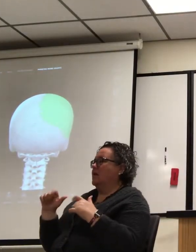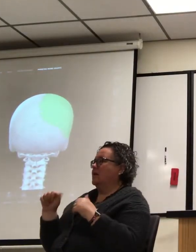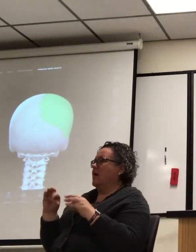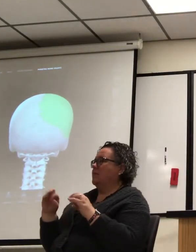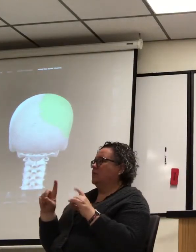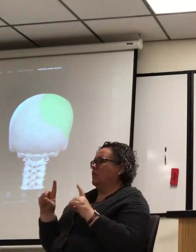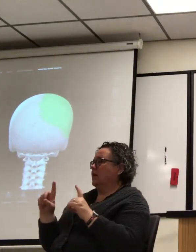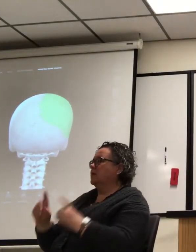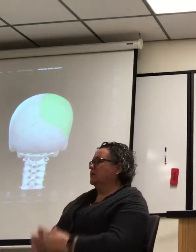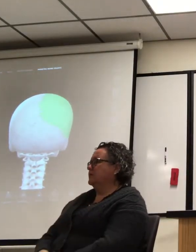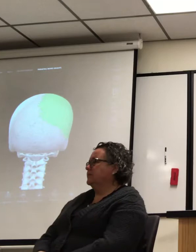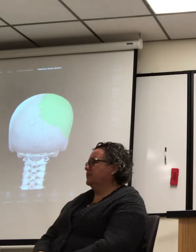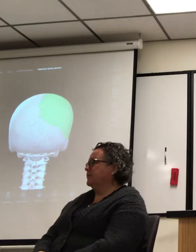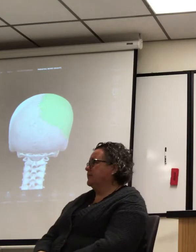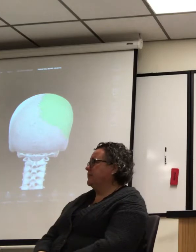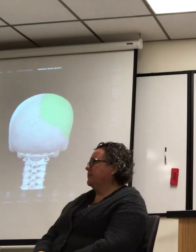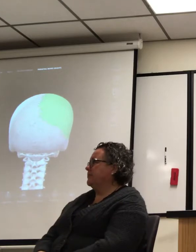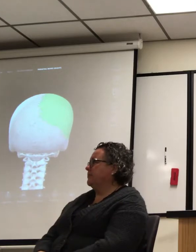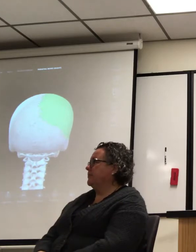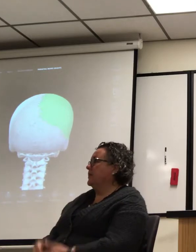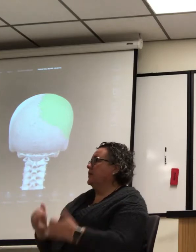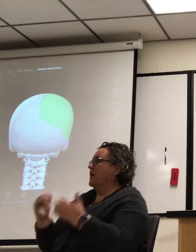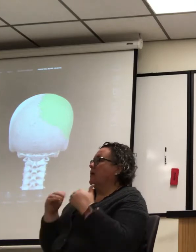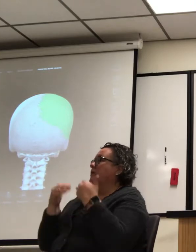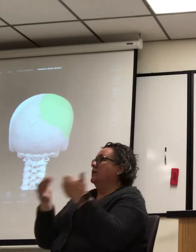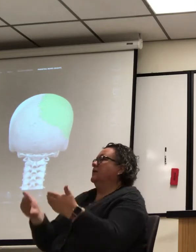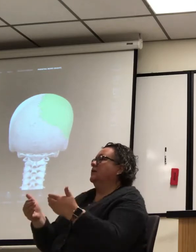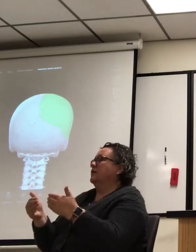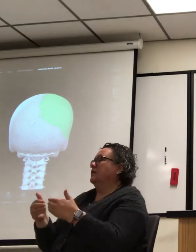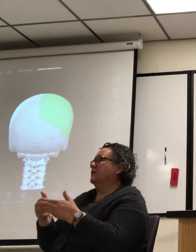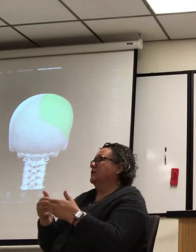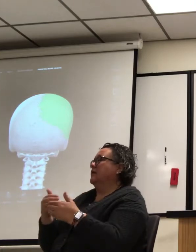All right, I'm going to move on. Next bone is Occipital Bone.